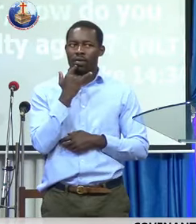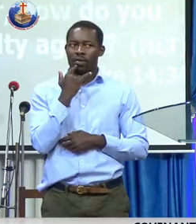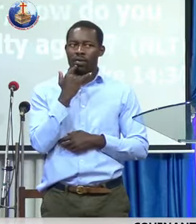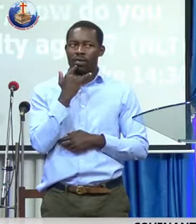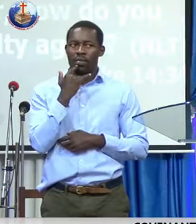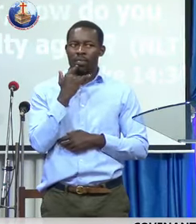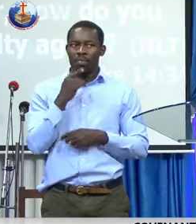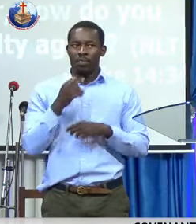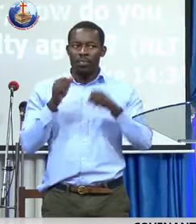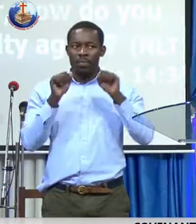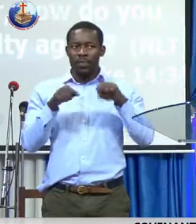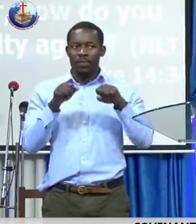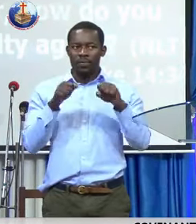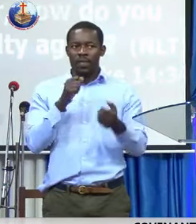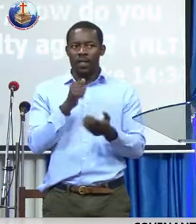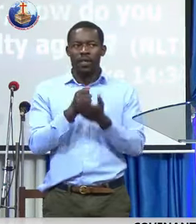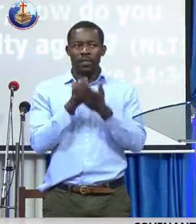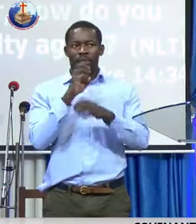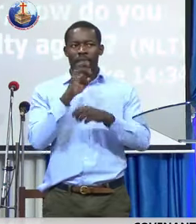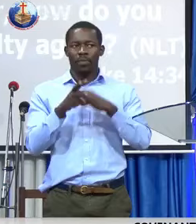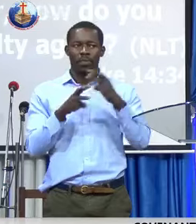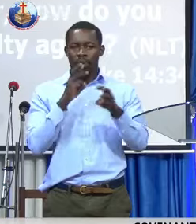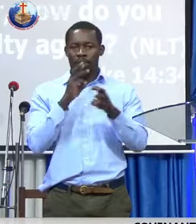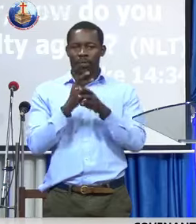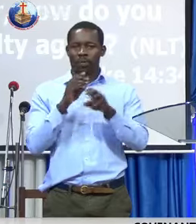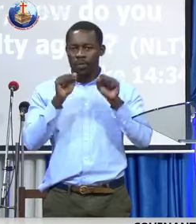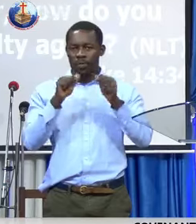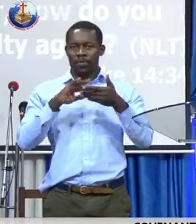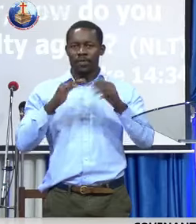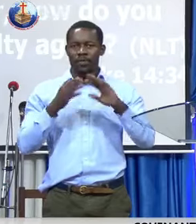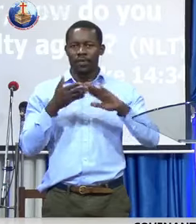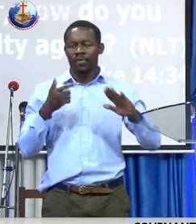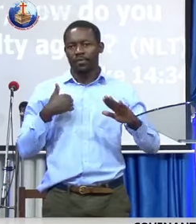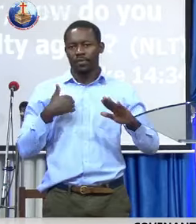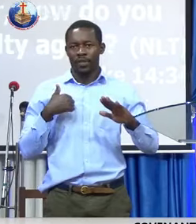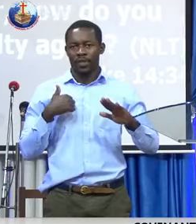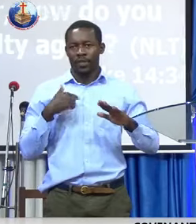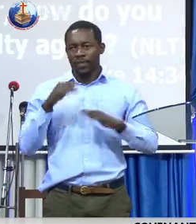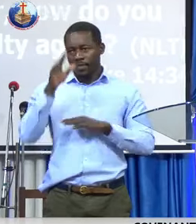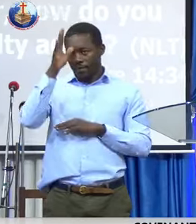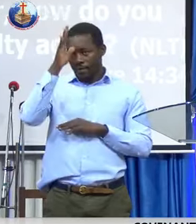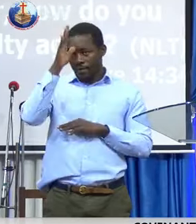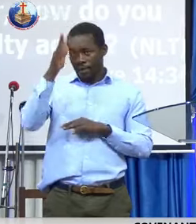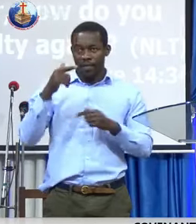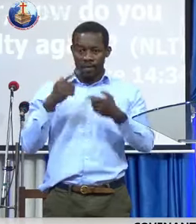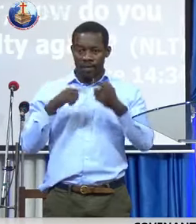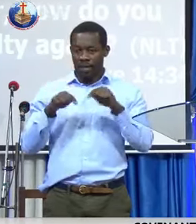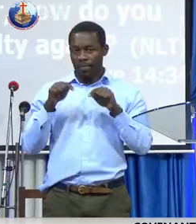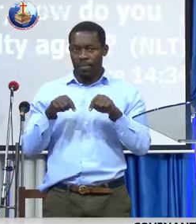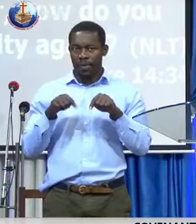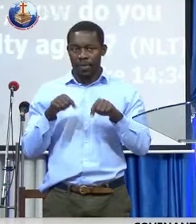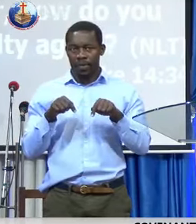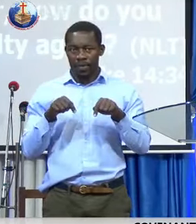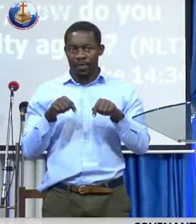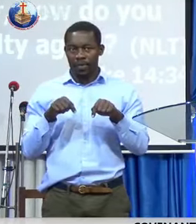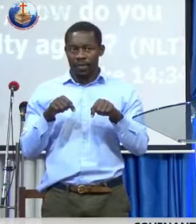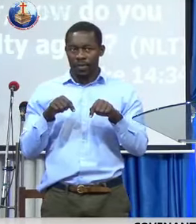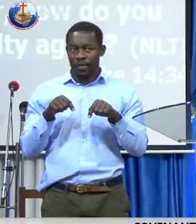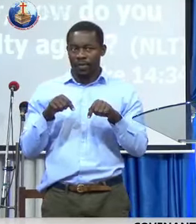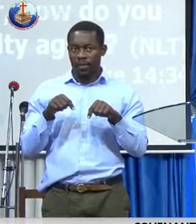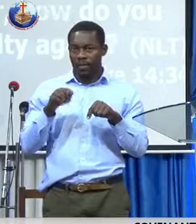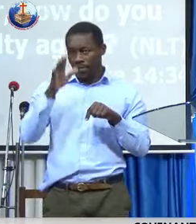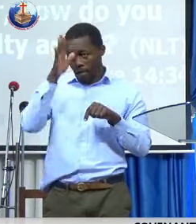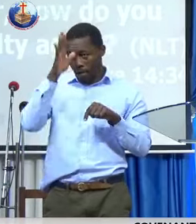world, help me, Lord, to reclaim it. Father, we stand in your awesome presence. We